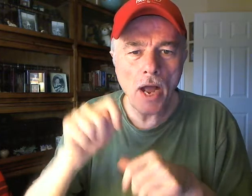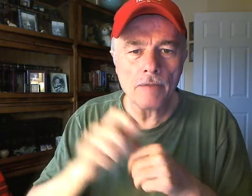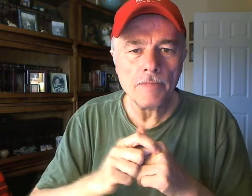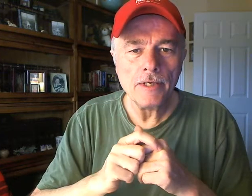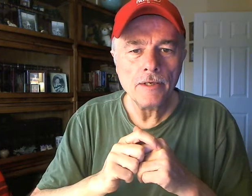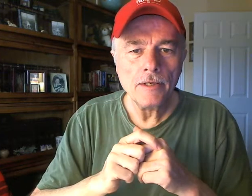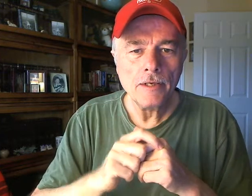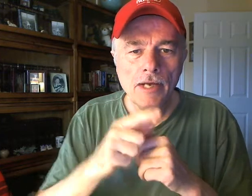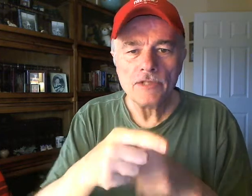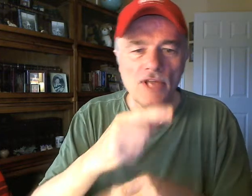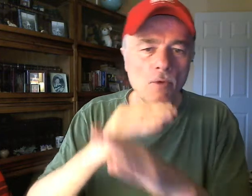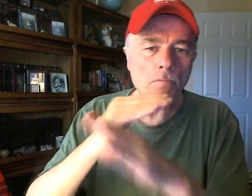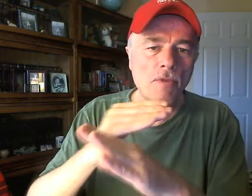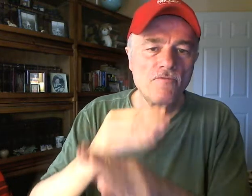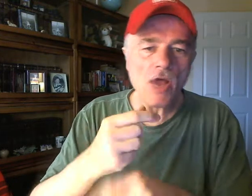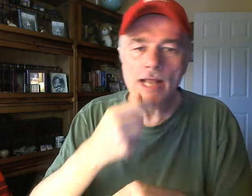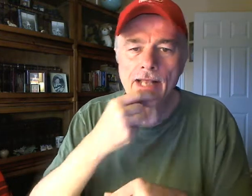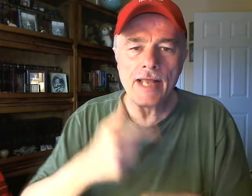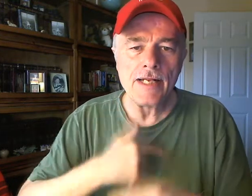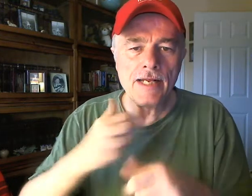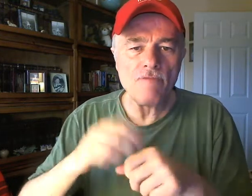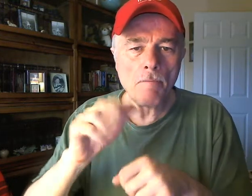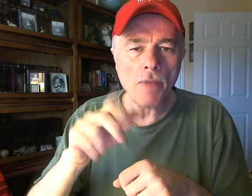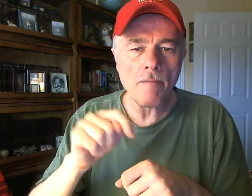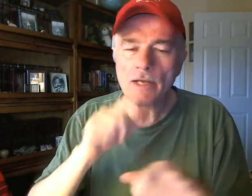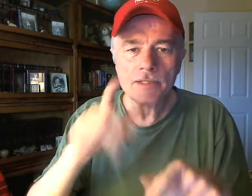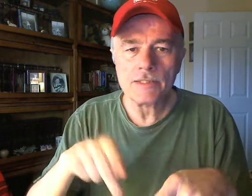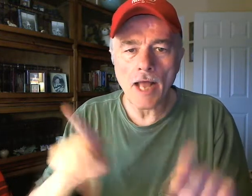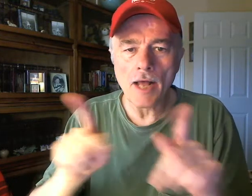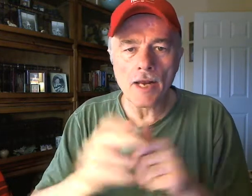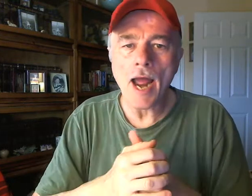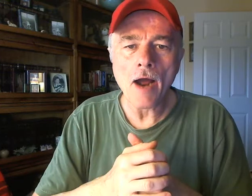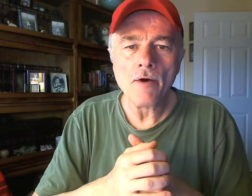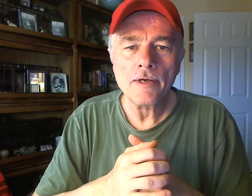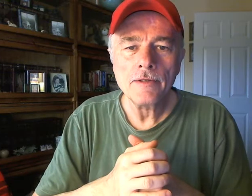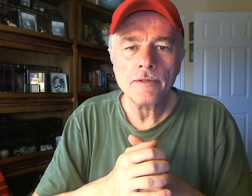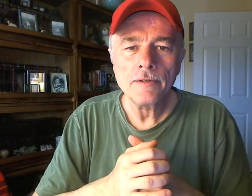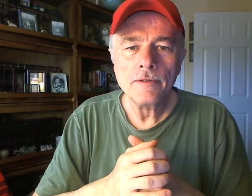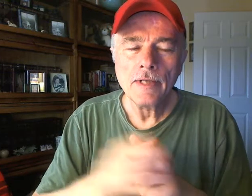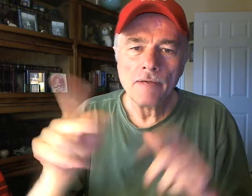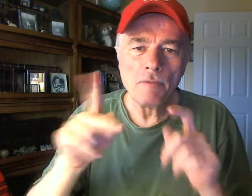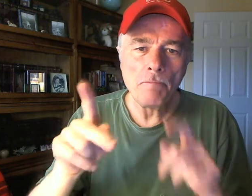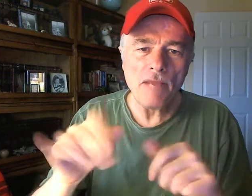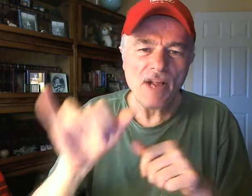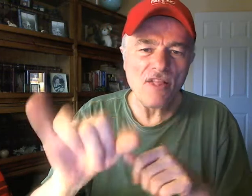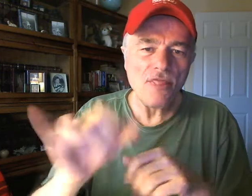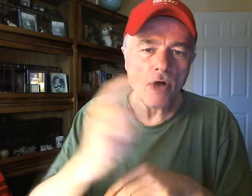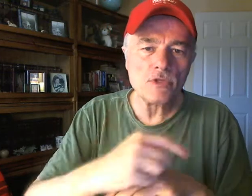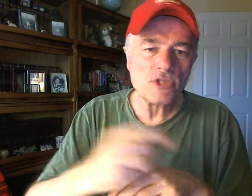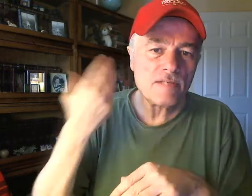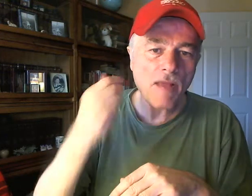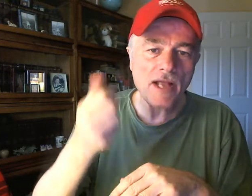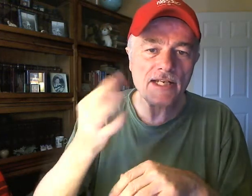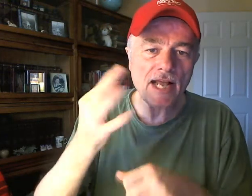apartment, they will put their gay living apartment starting live. The people in those days making nothing